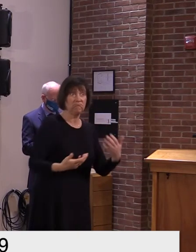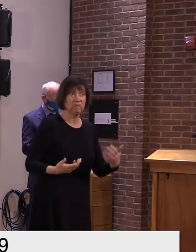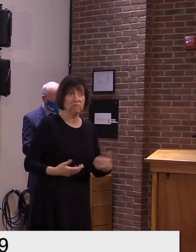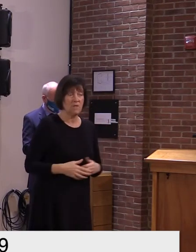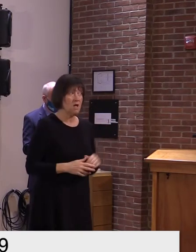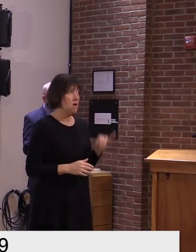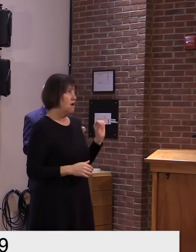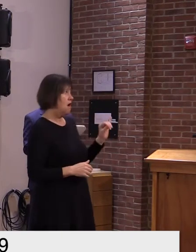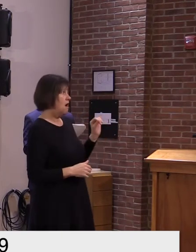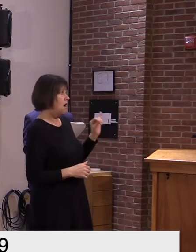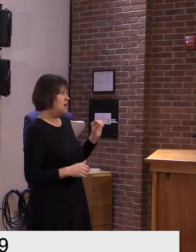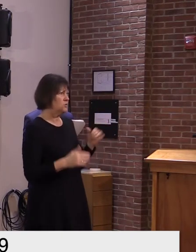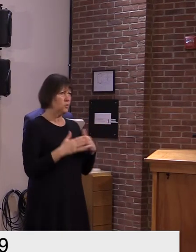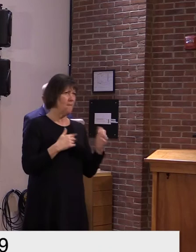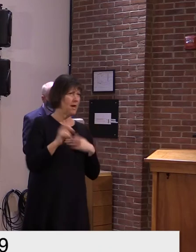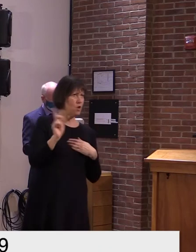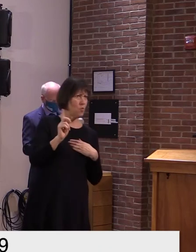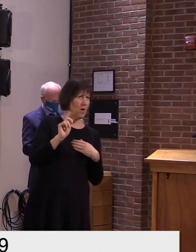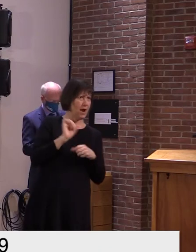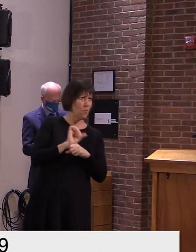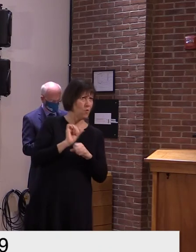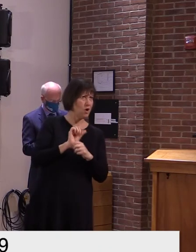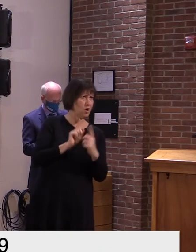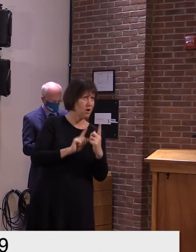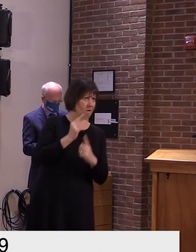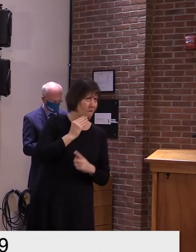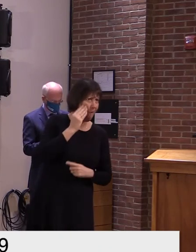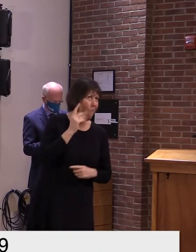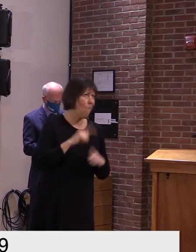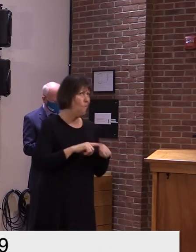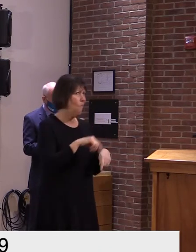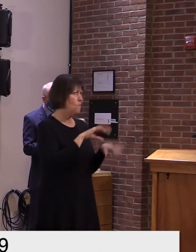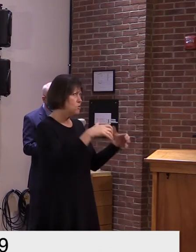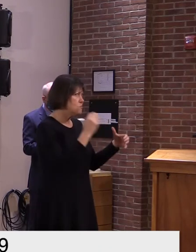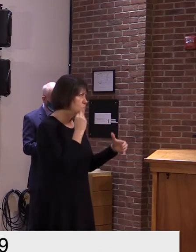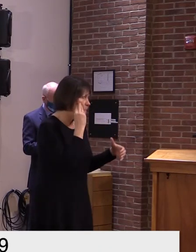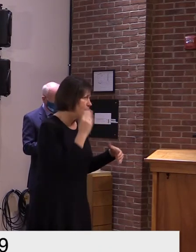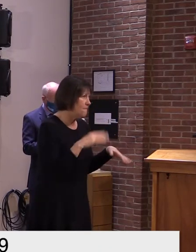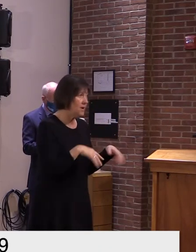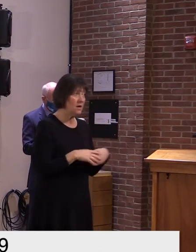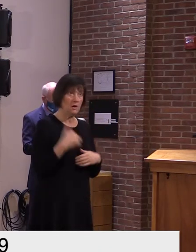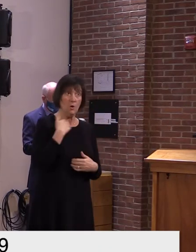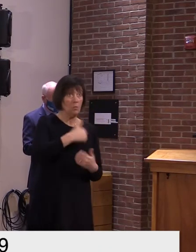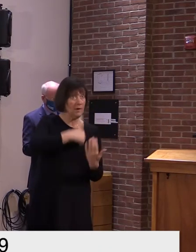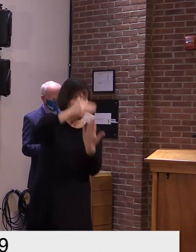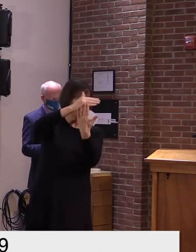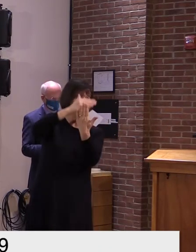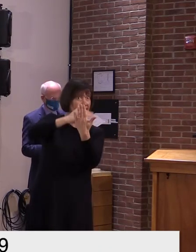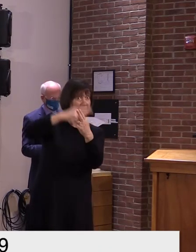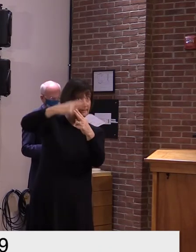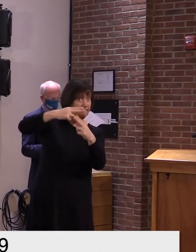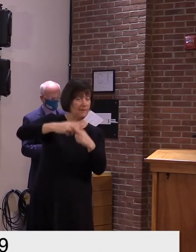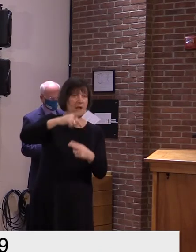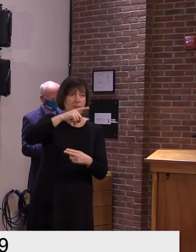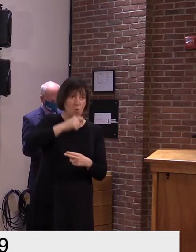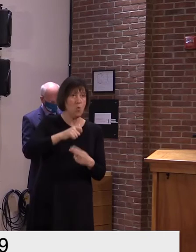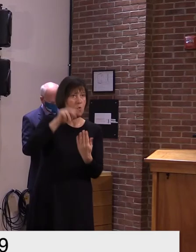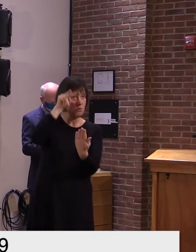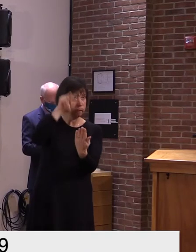Okay. And we've been given a list of their names from the agency that deals with that.